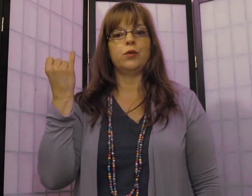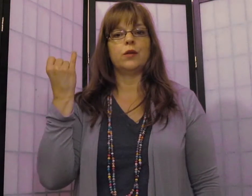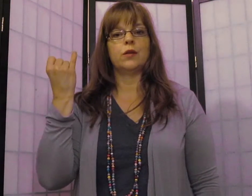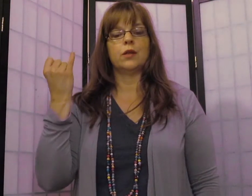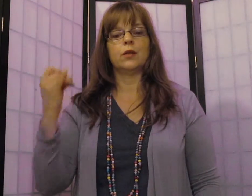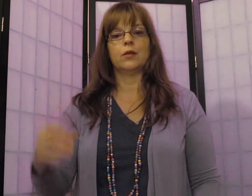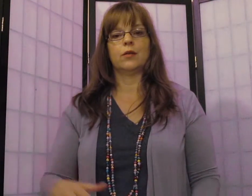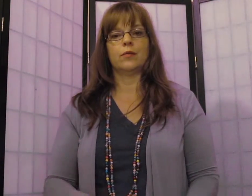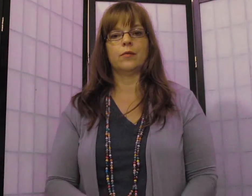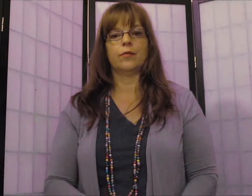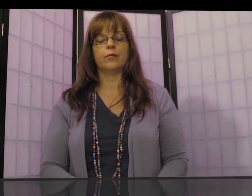Juice.